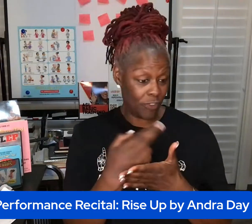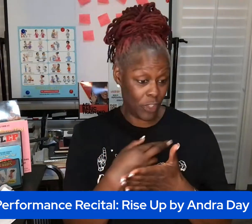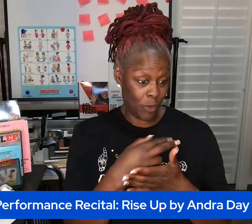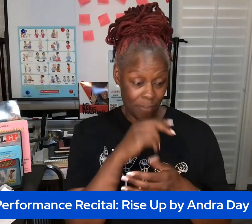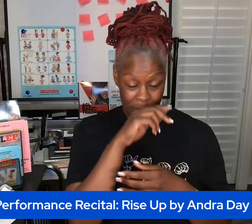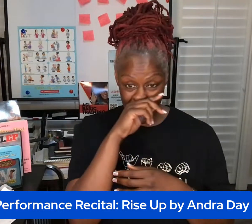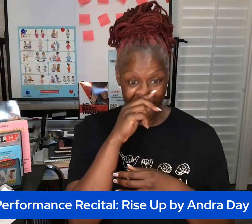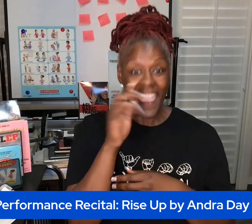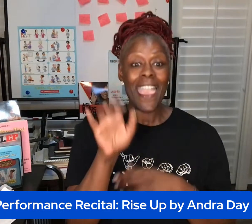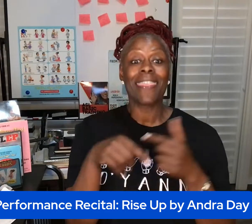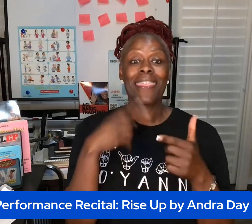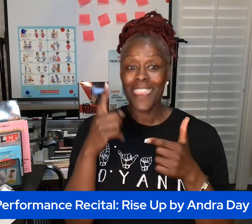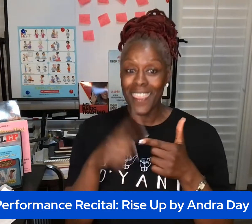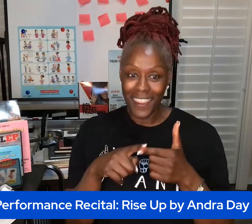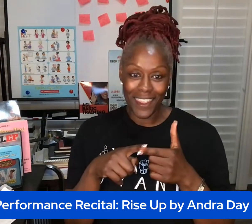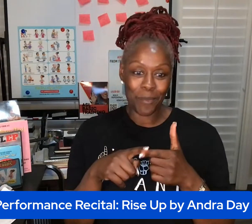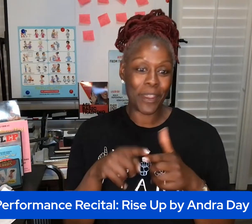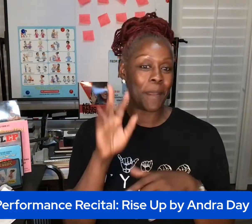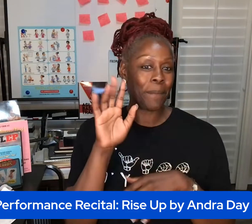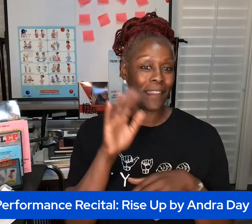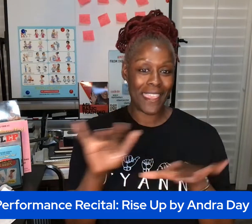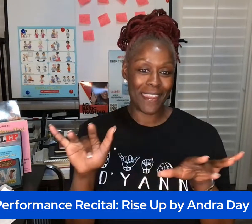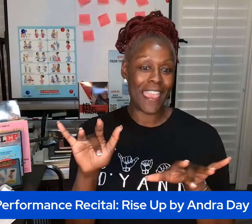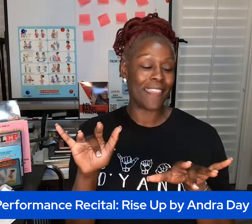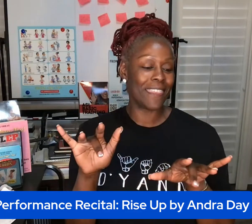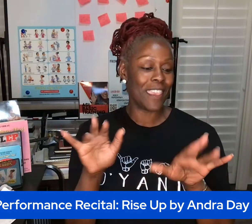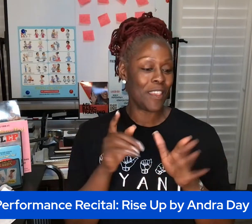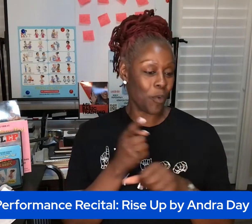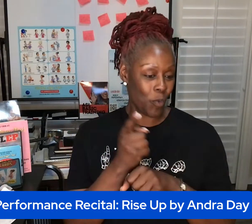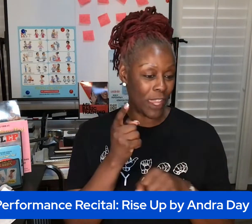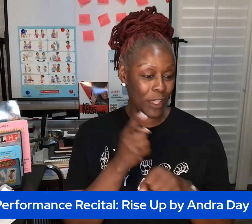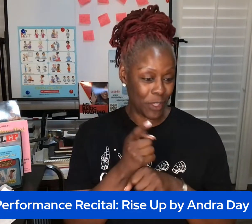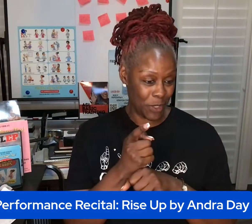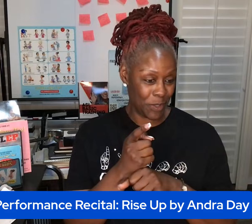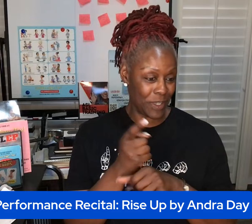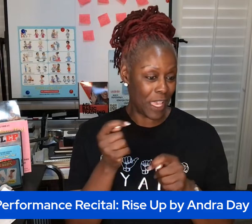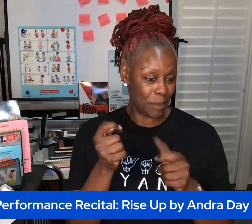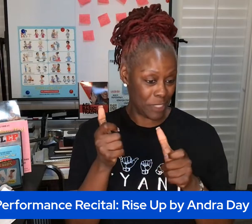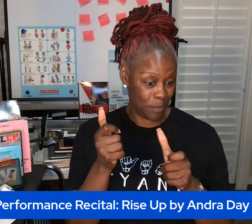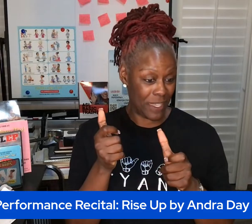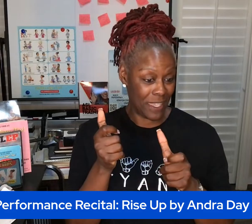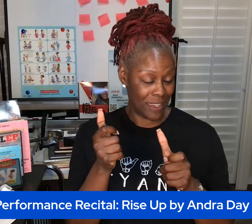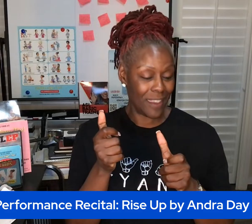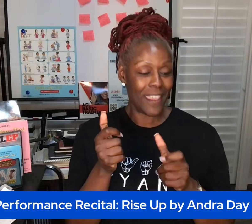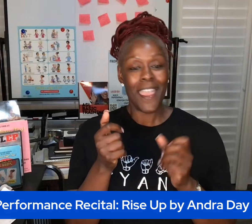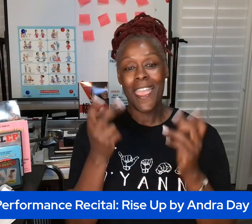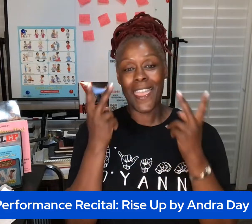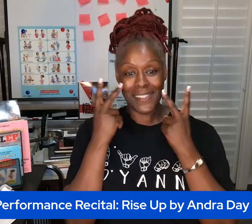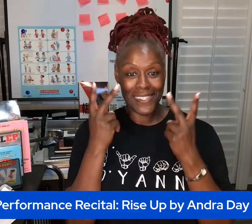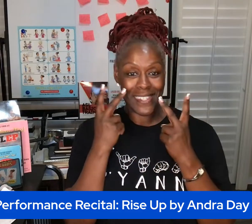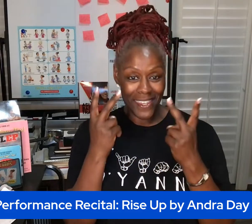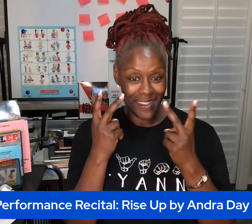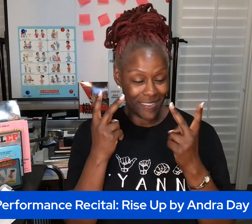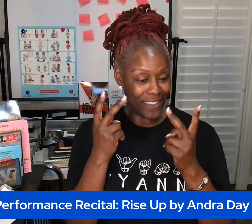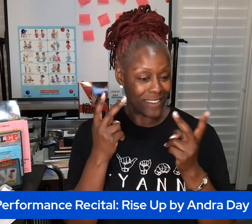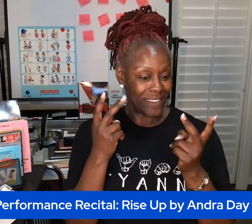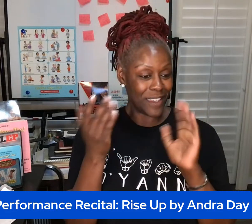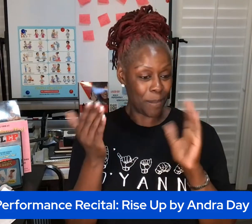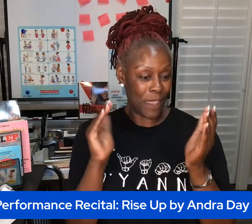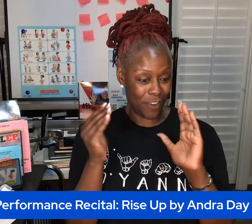review of it. And then we're going to play it at the regular speed and see the